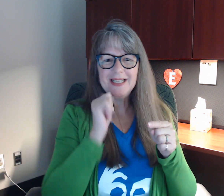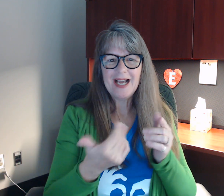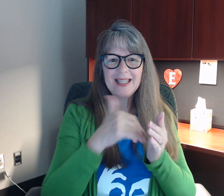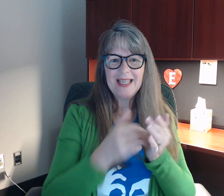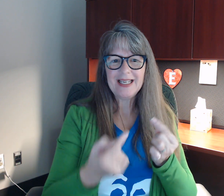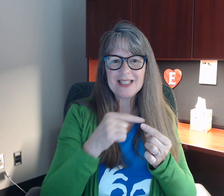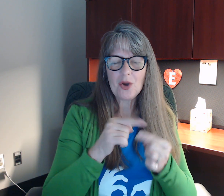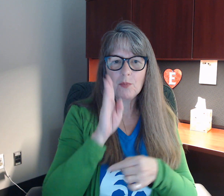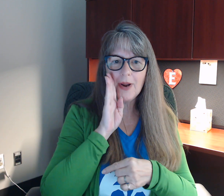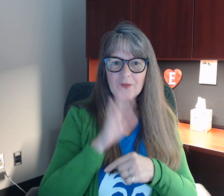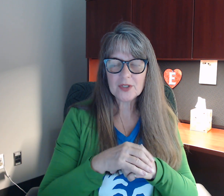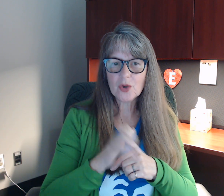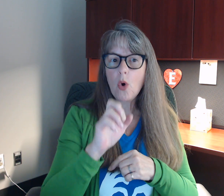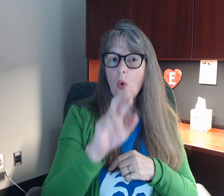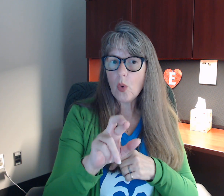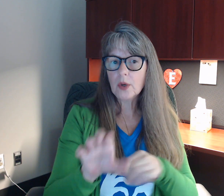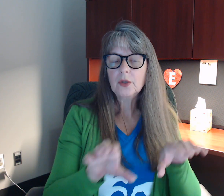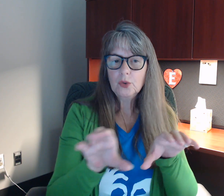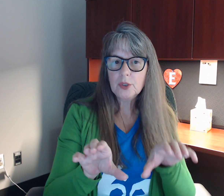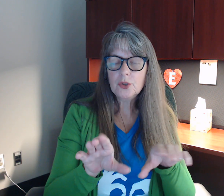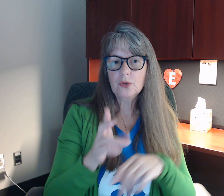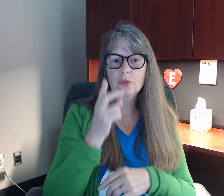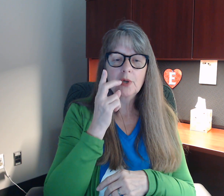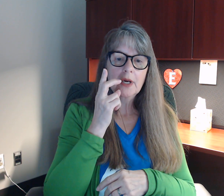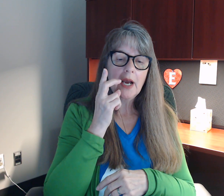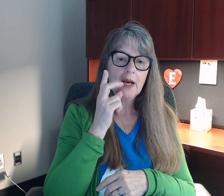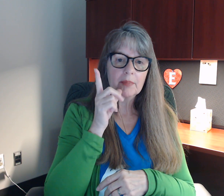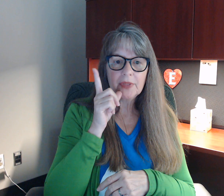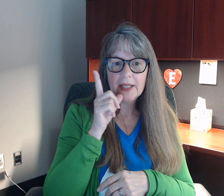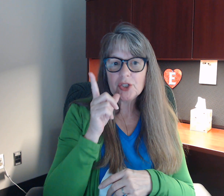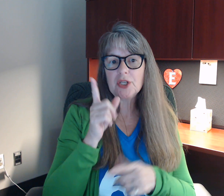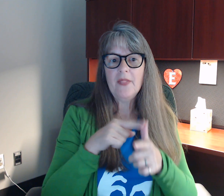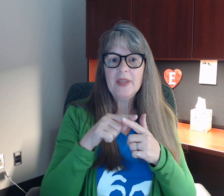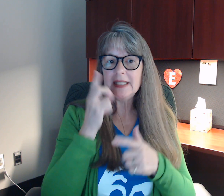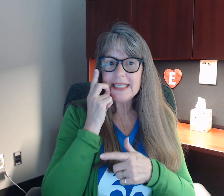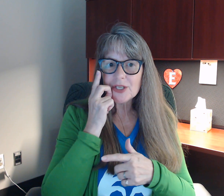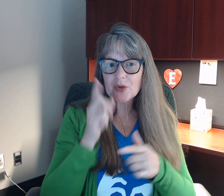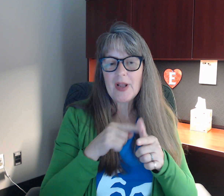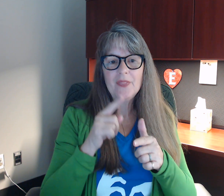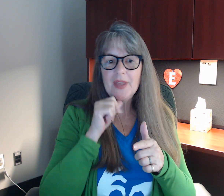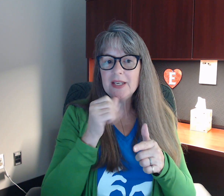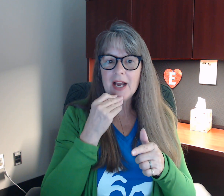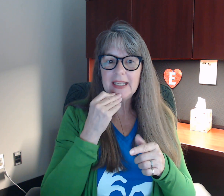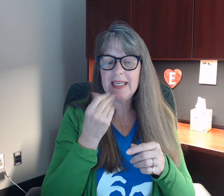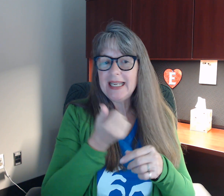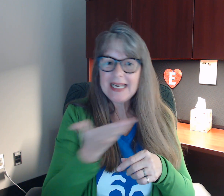not again until breakfast. Or you could do lunch and then dinner and then not eat